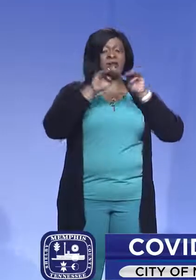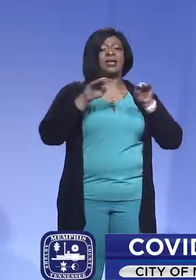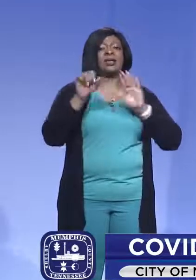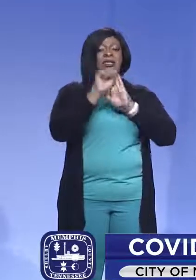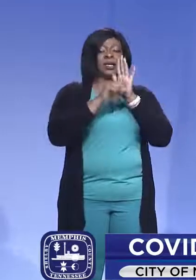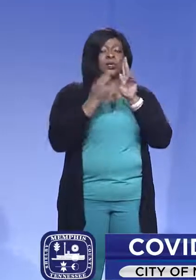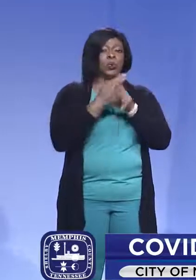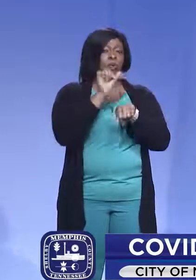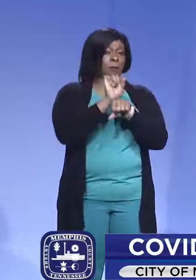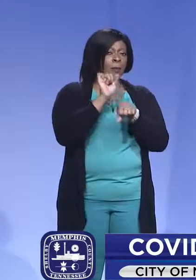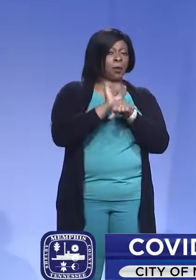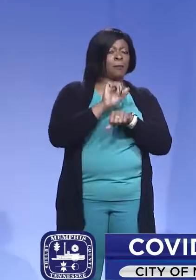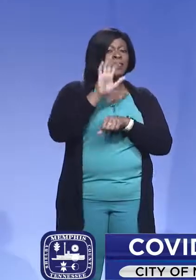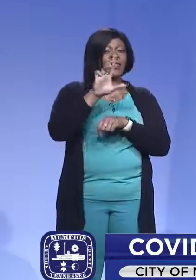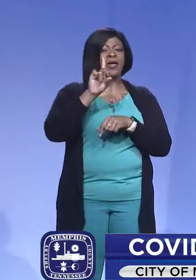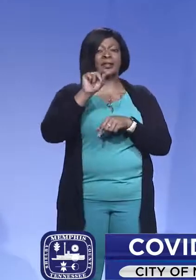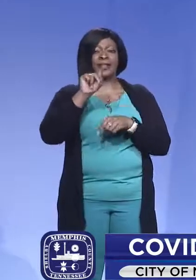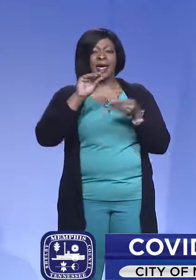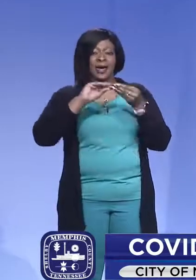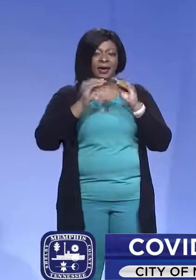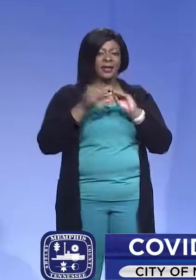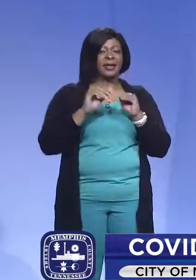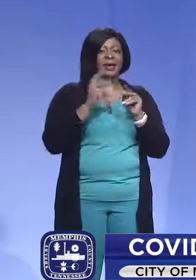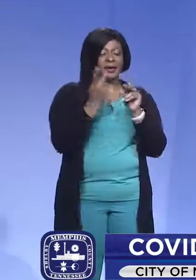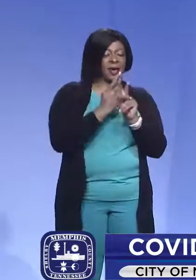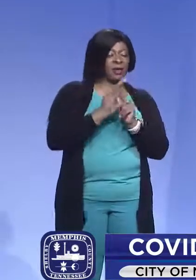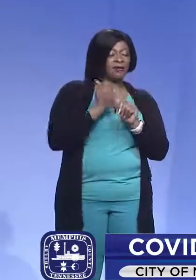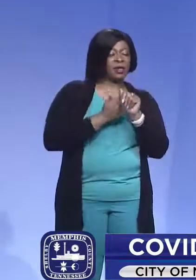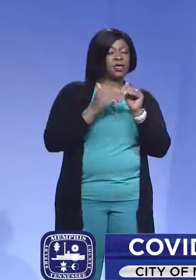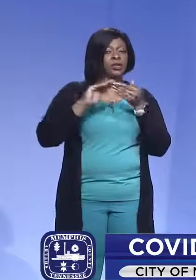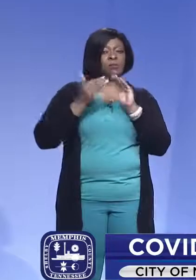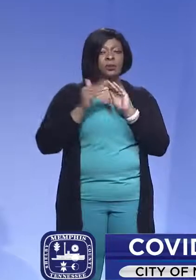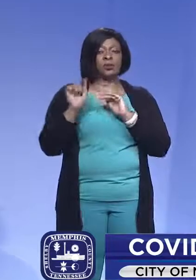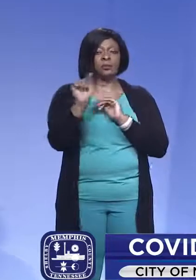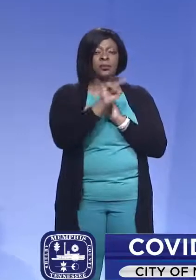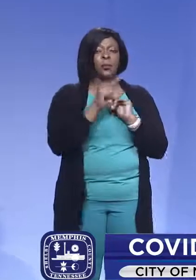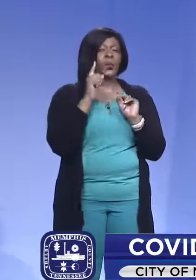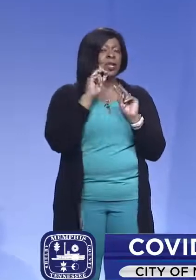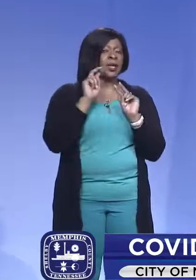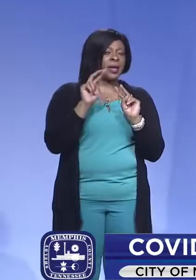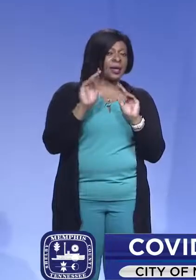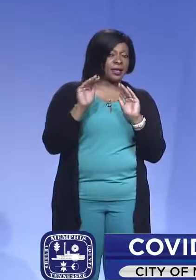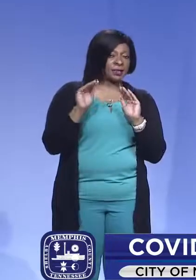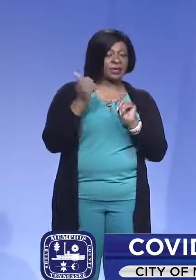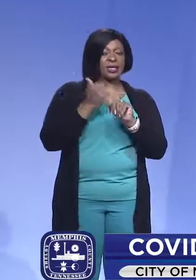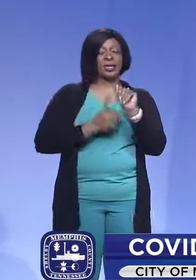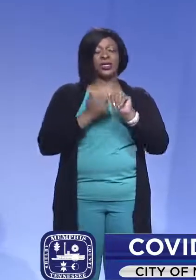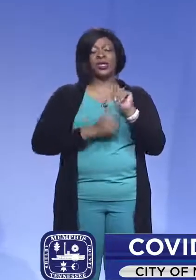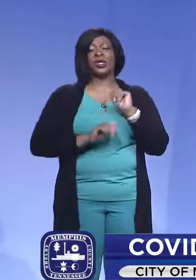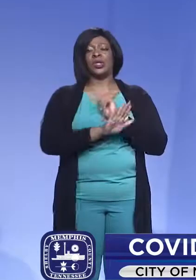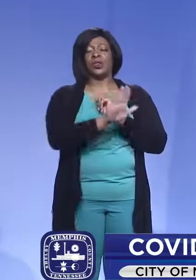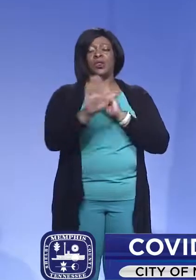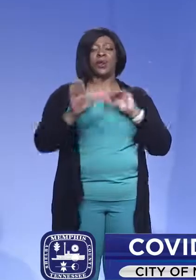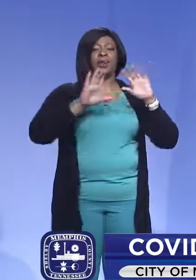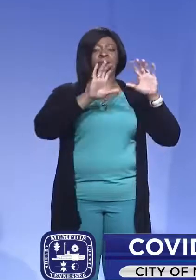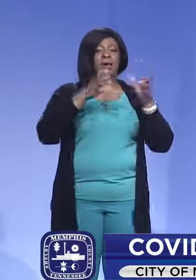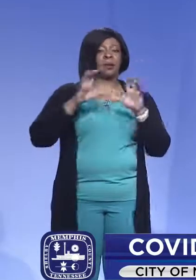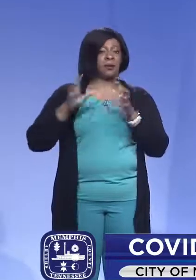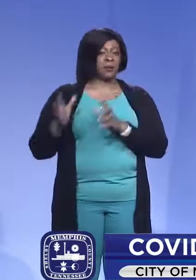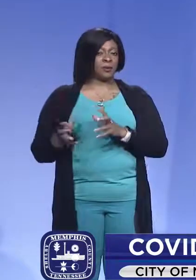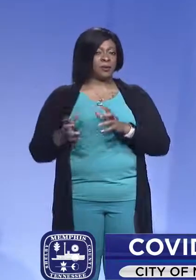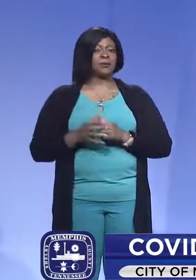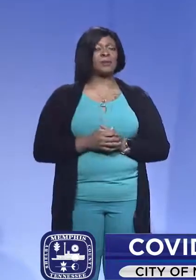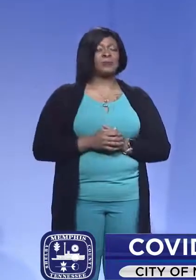uses employment data and then calculated for each community what they anticipated in each of those categories.